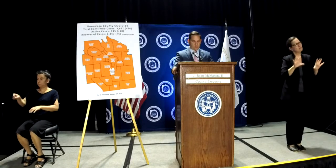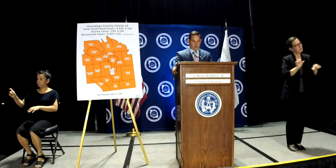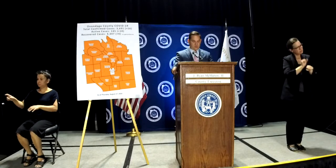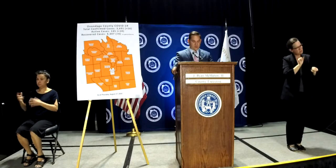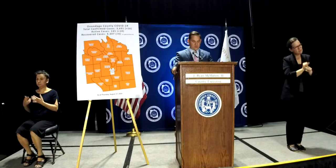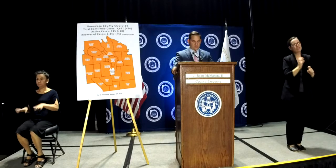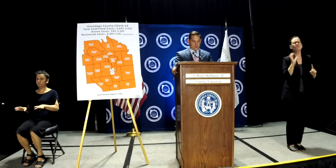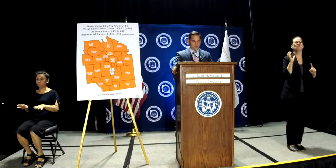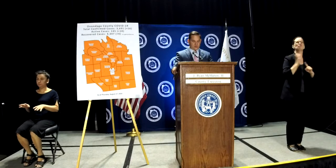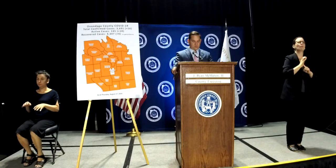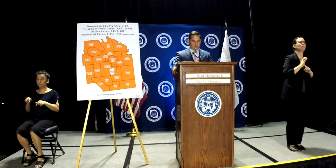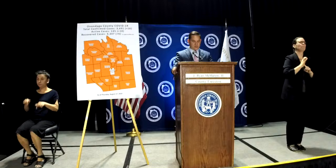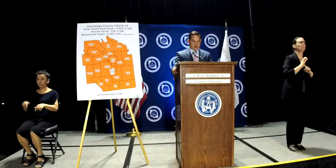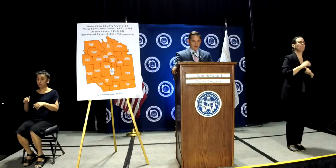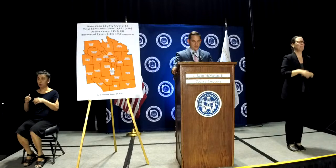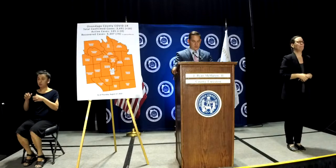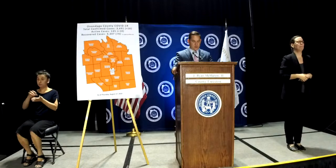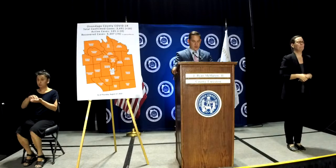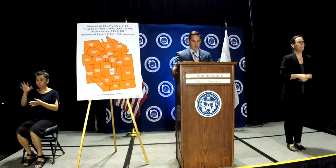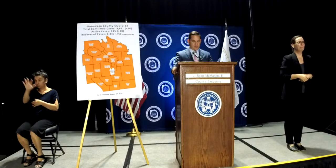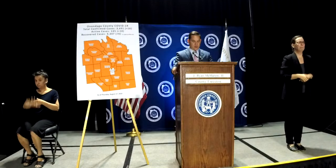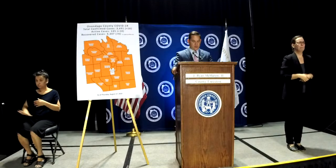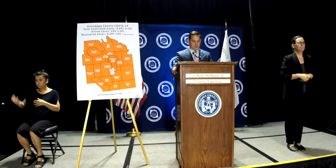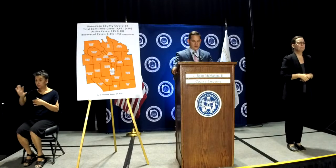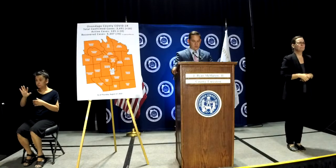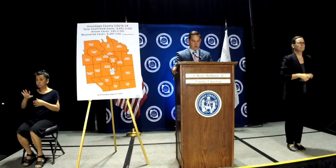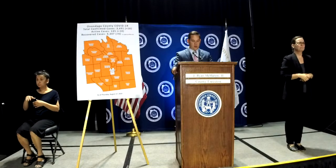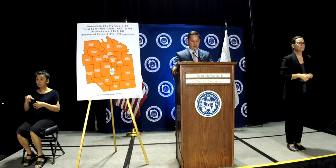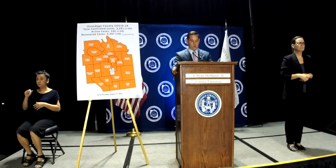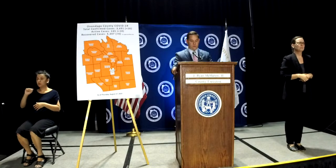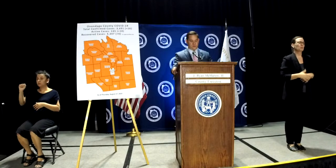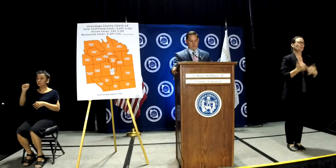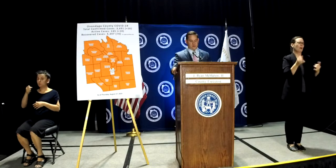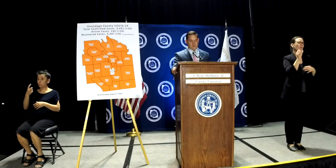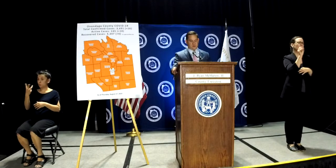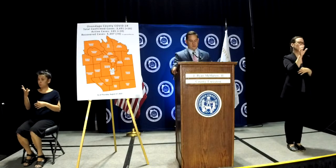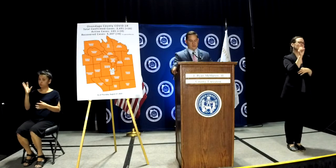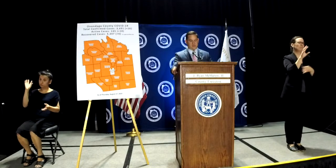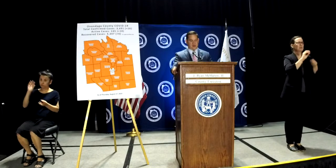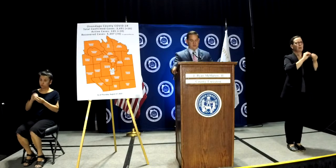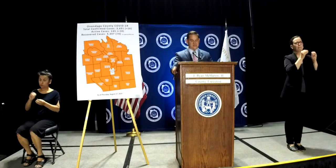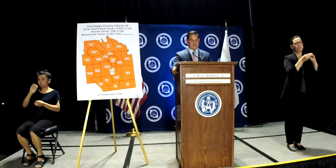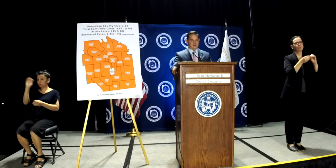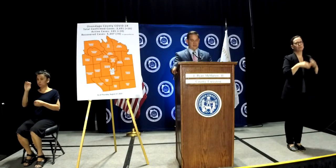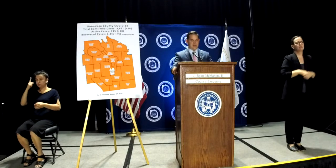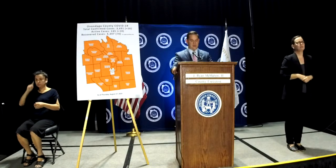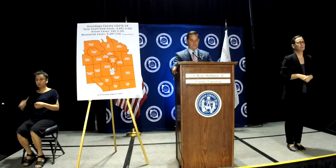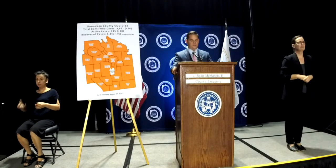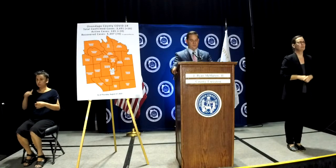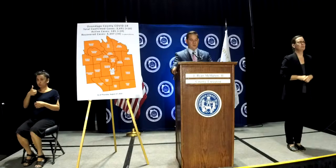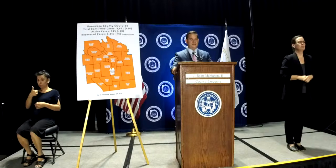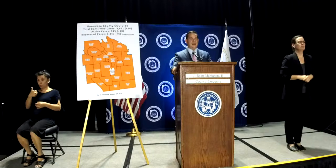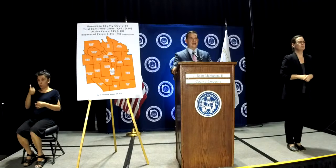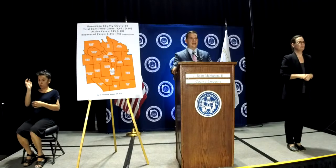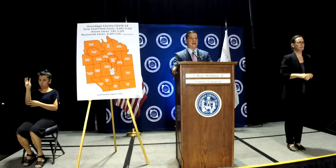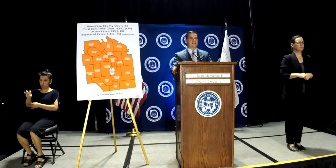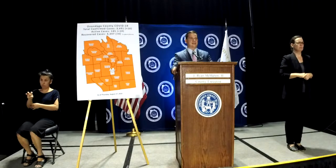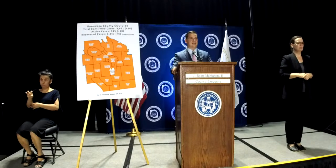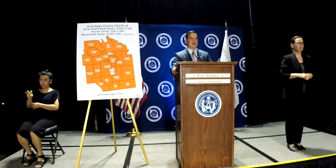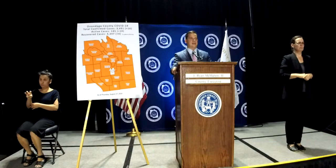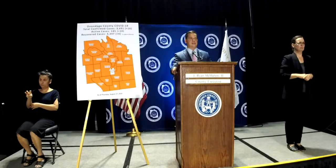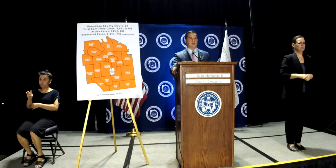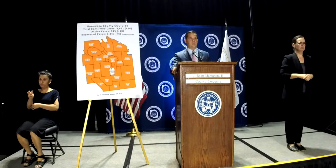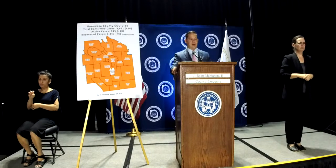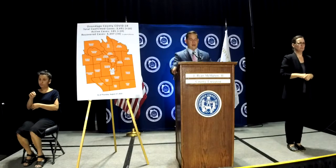So I'm going to look at some of this data. Since Monday, we've received 6,078